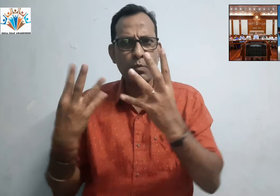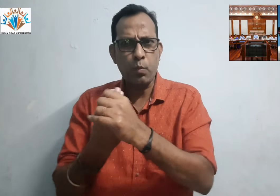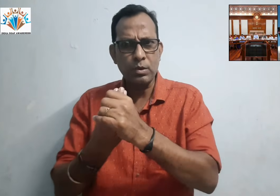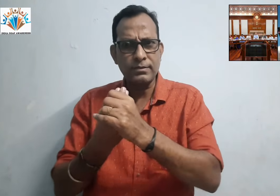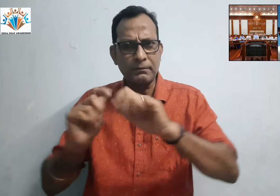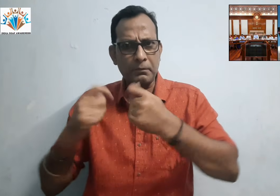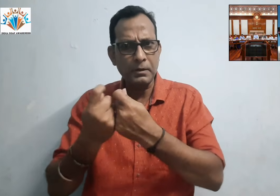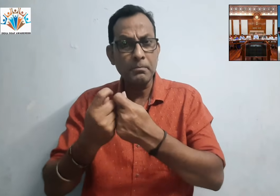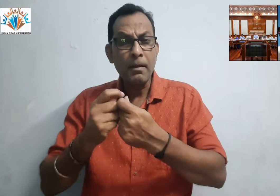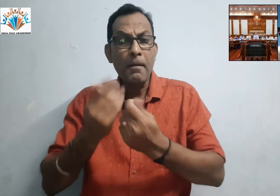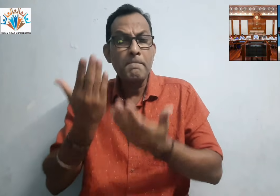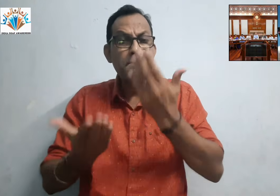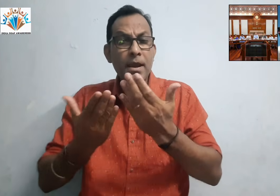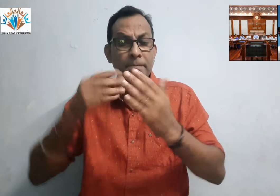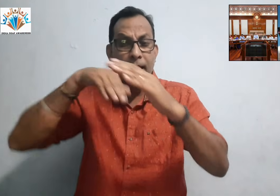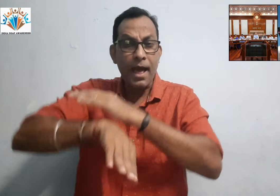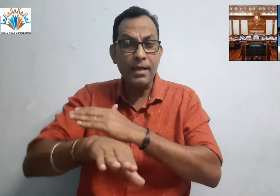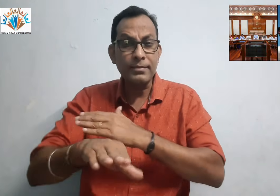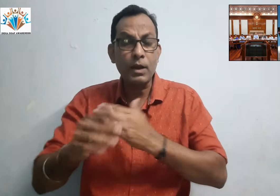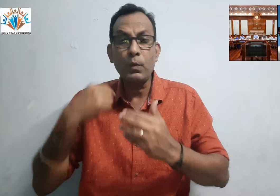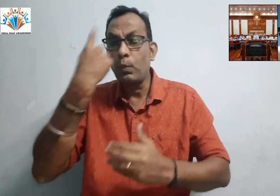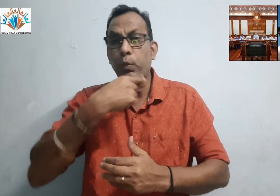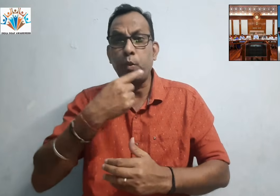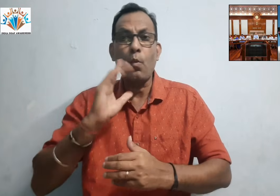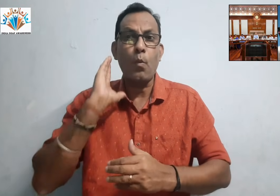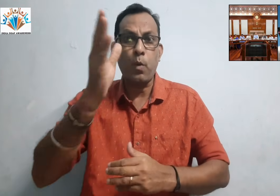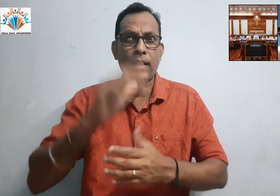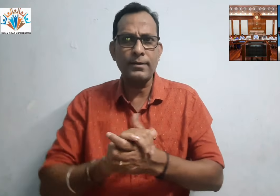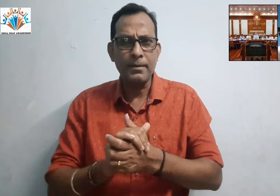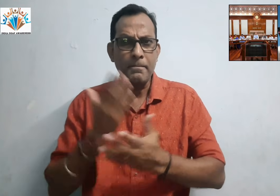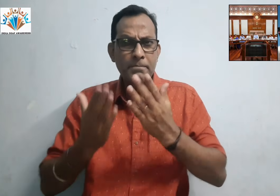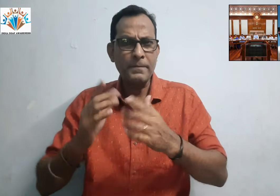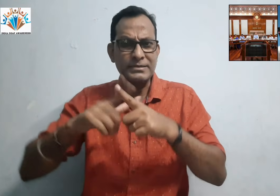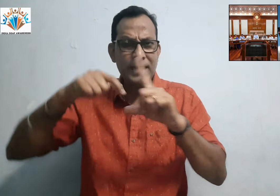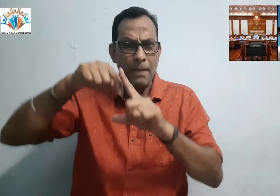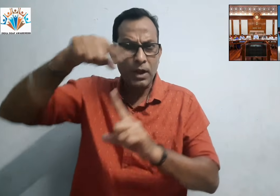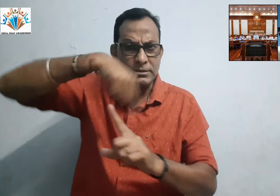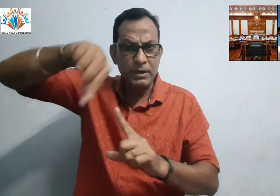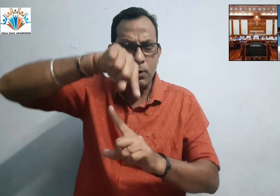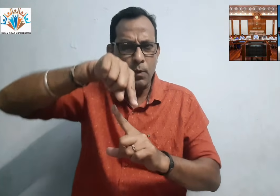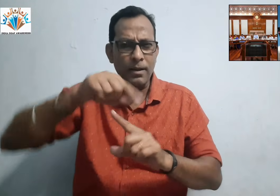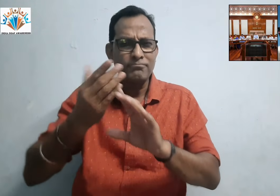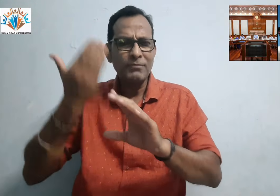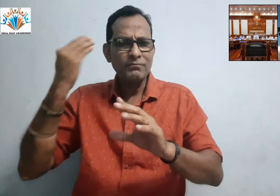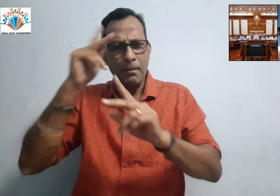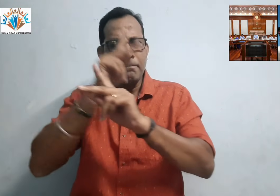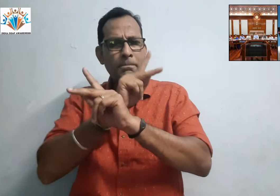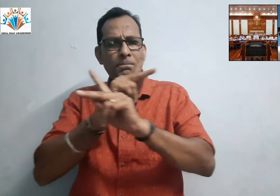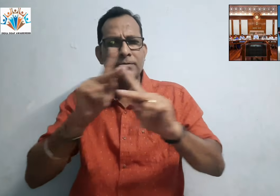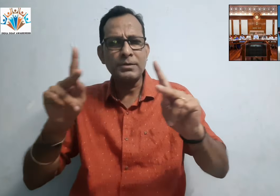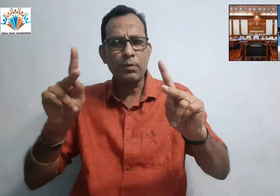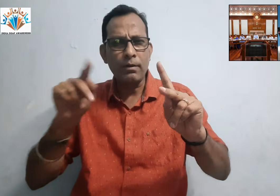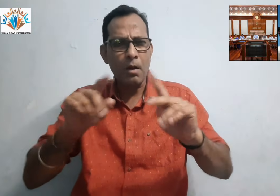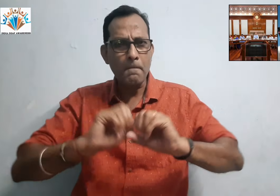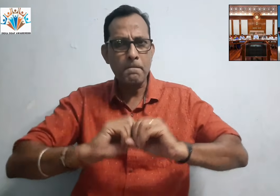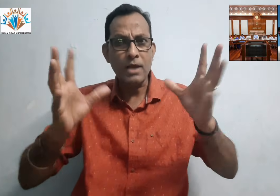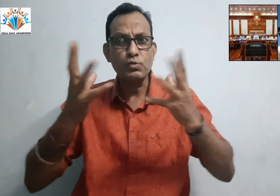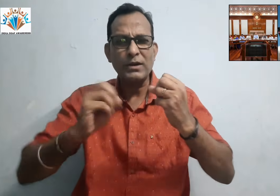said it to move and the like a channel has been over. It's a good